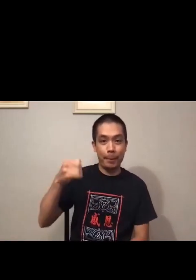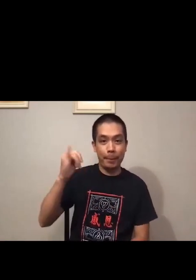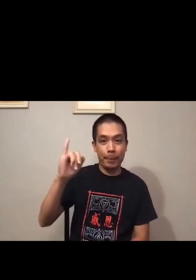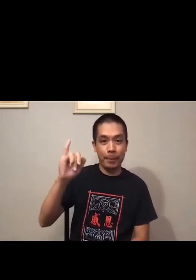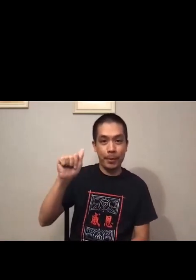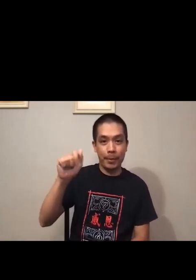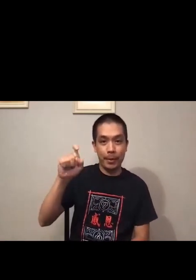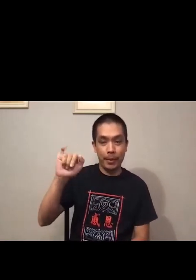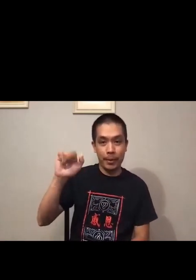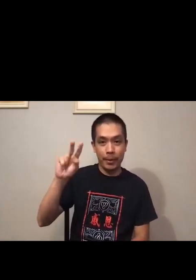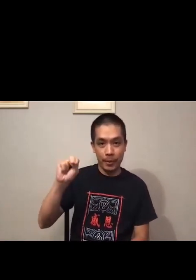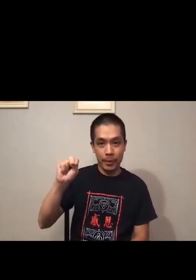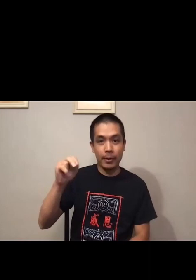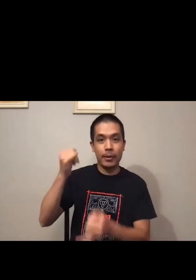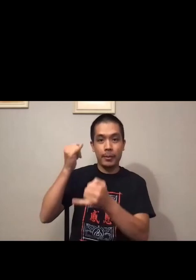Hello.